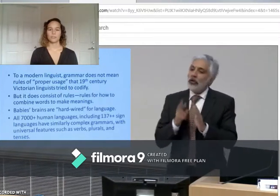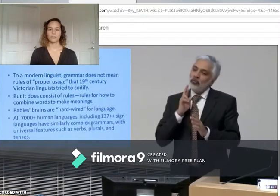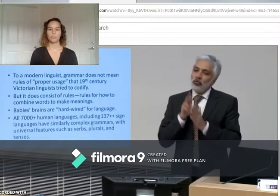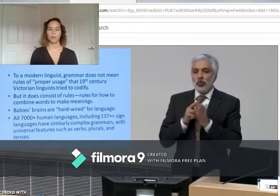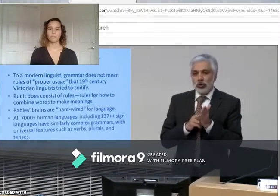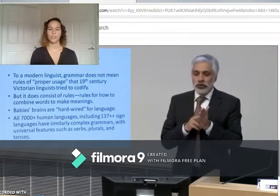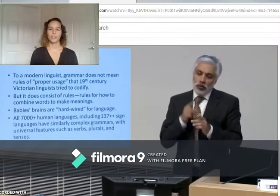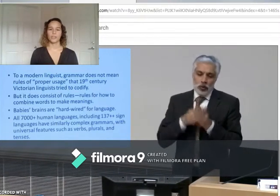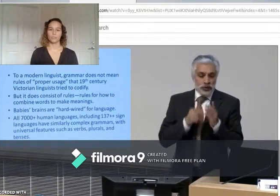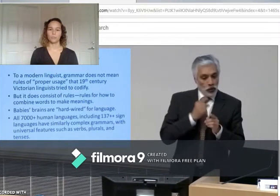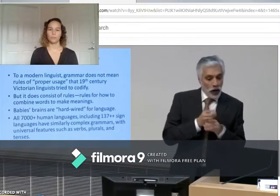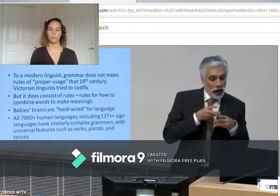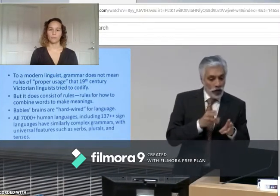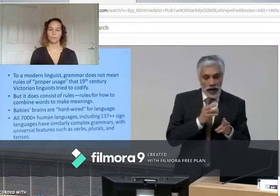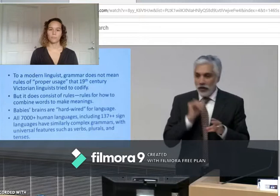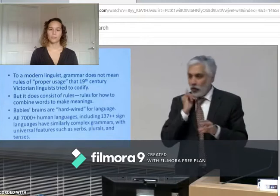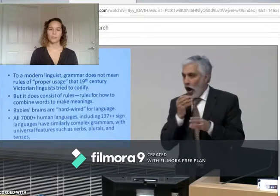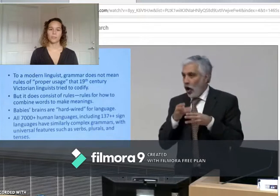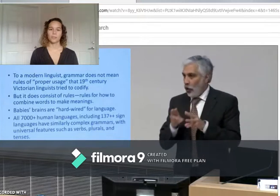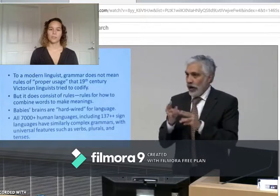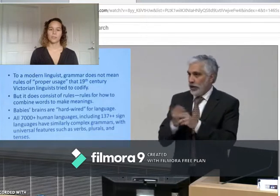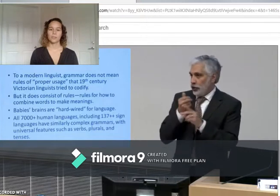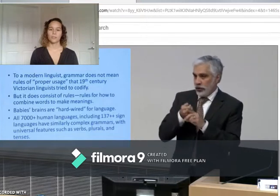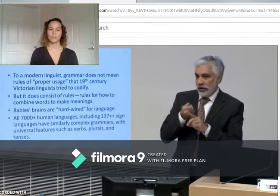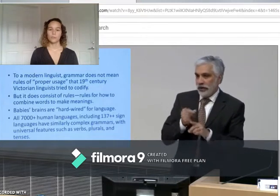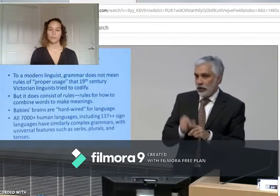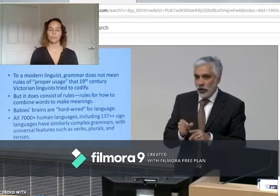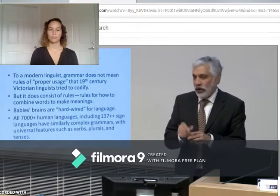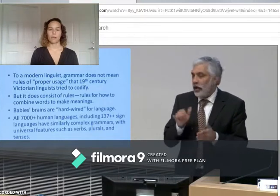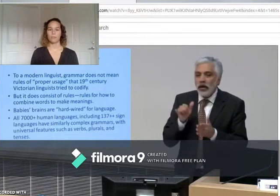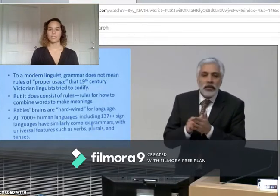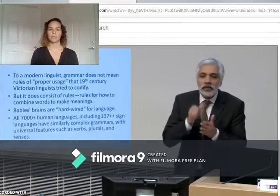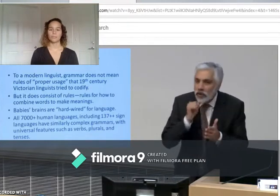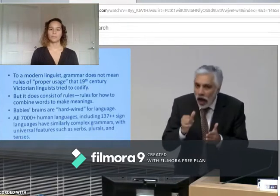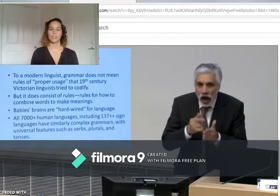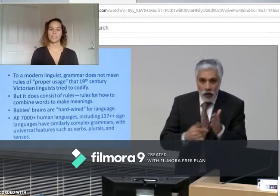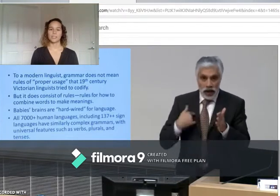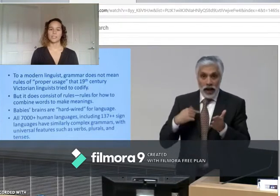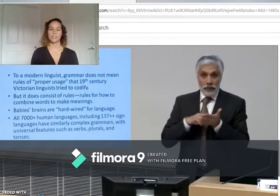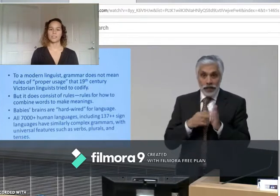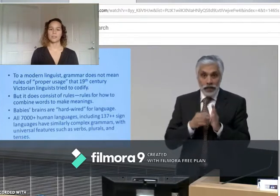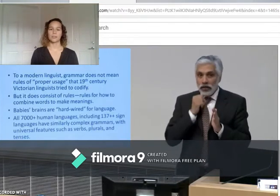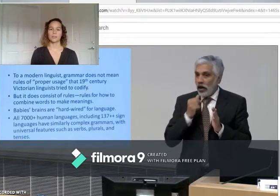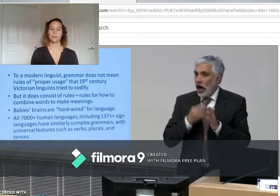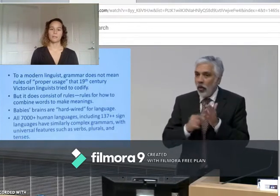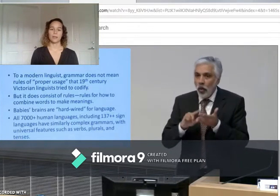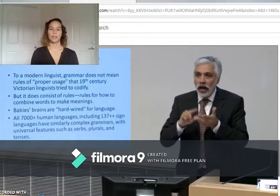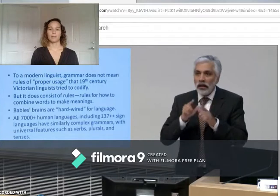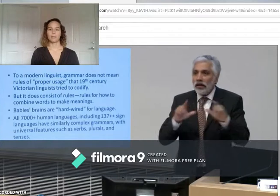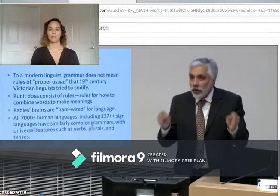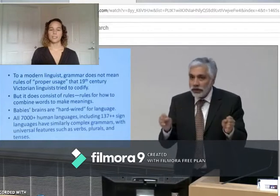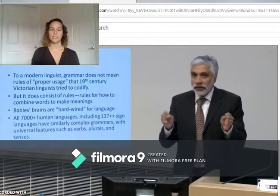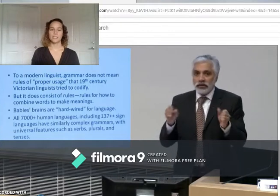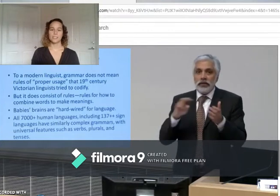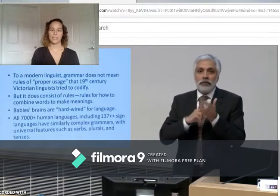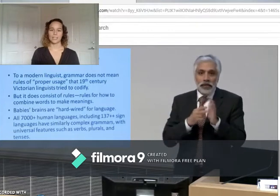Grammar is a word you've probably heard in school before. The rules of the right way to form sentences, blah, blah,